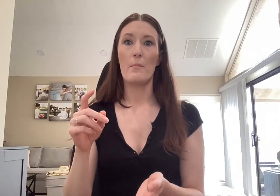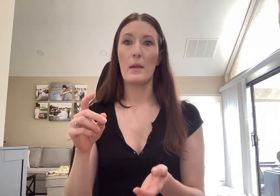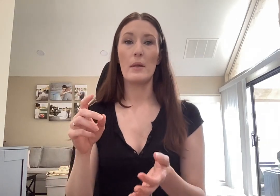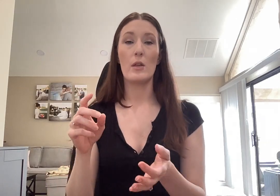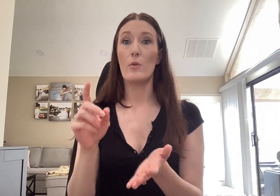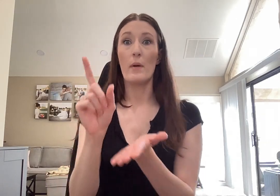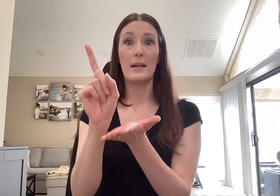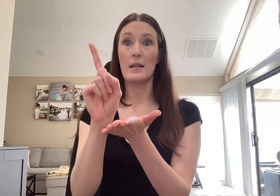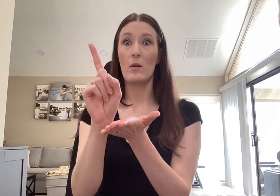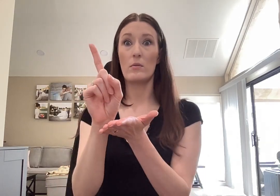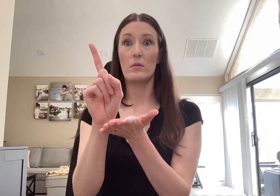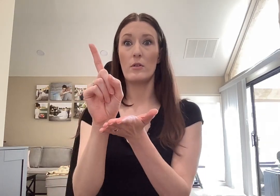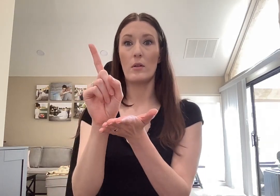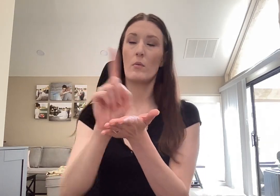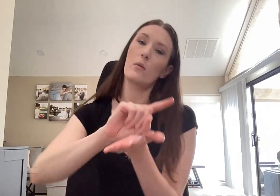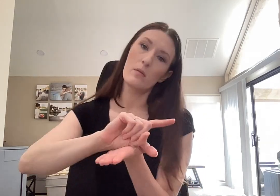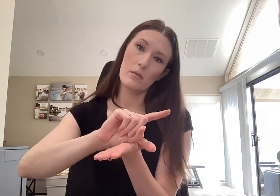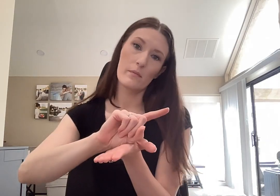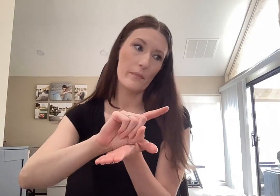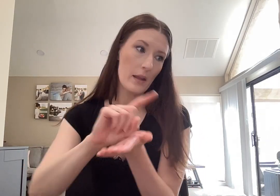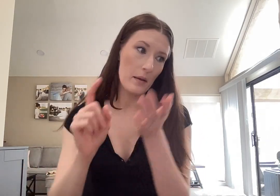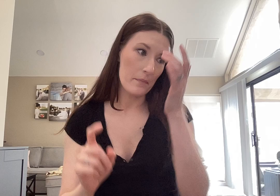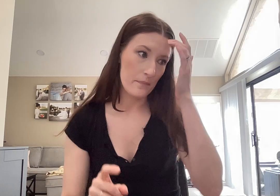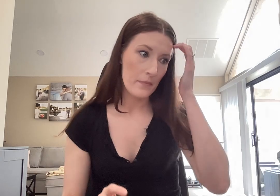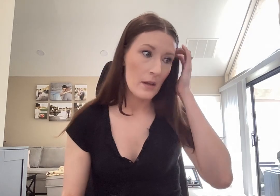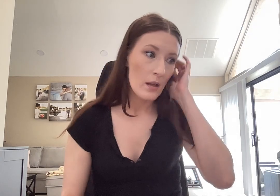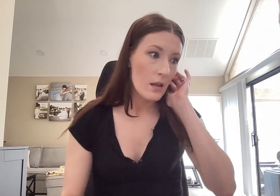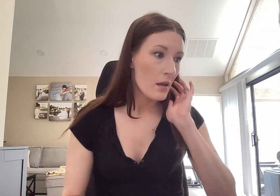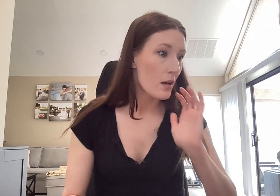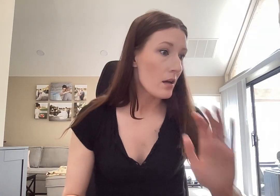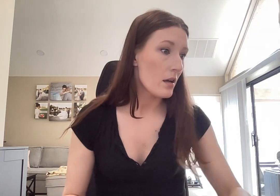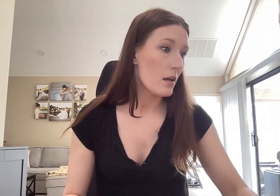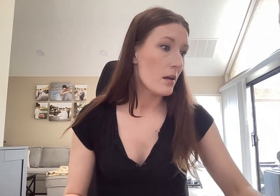Maybe you pass out. Okay.